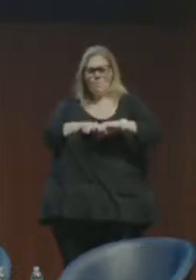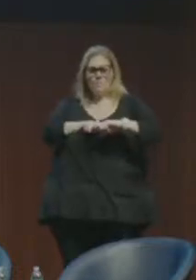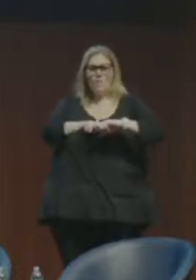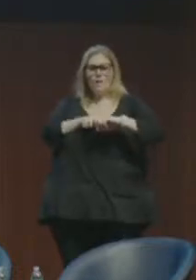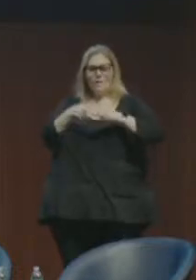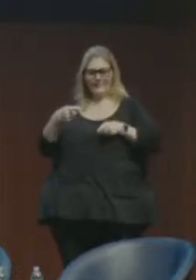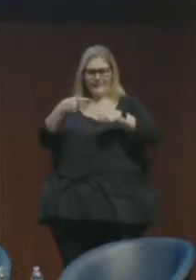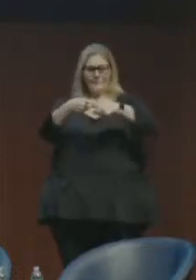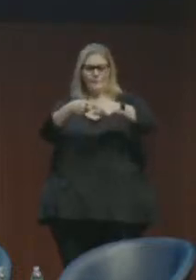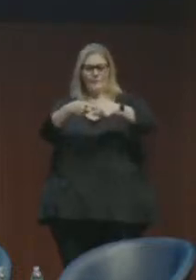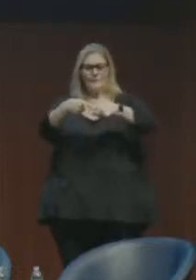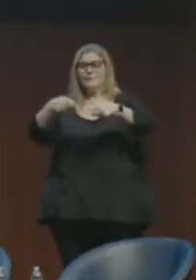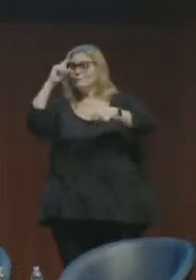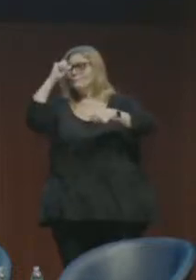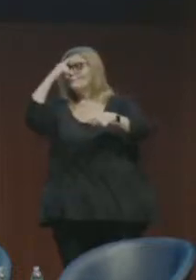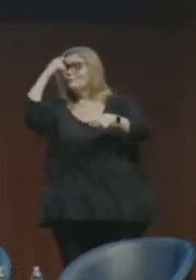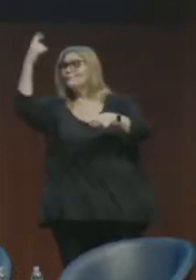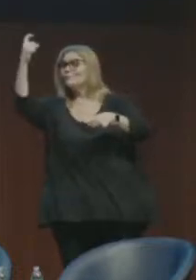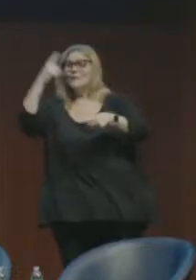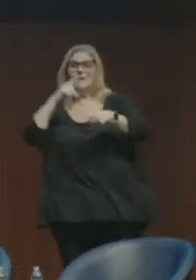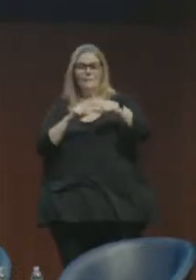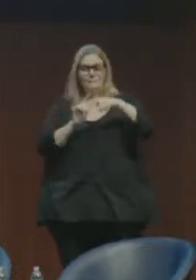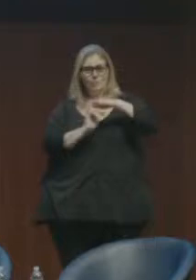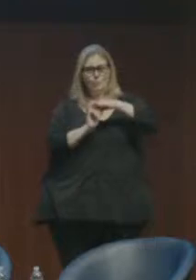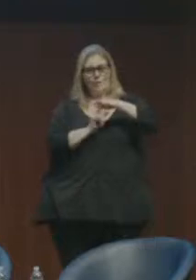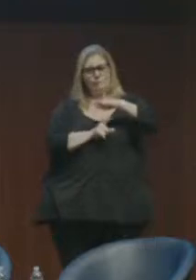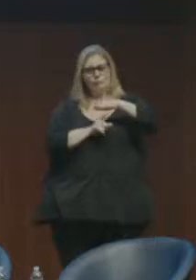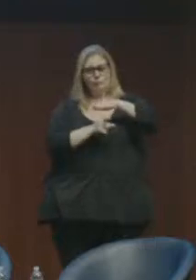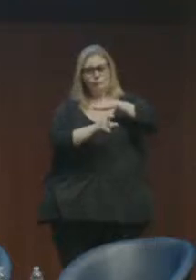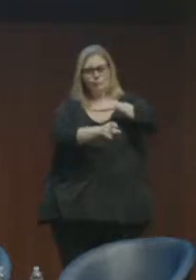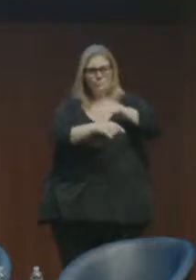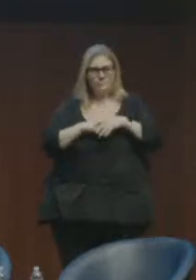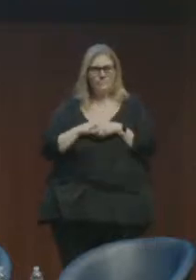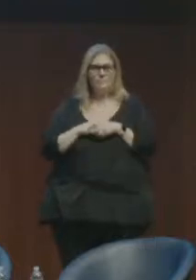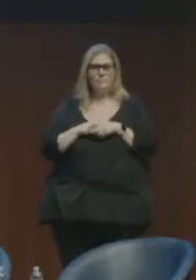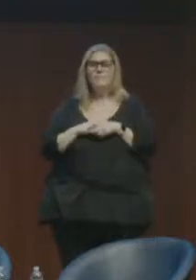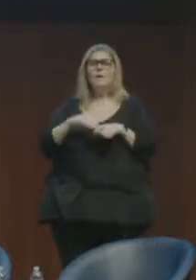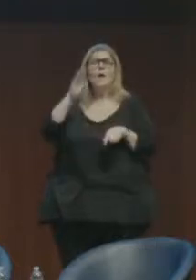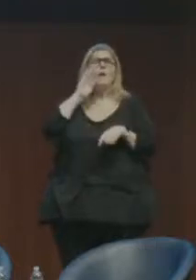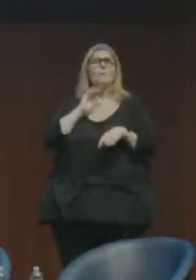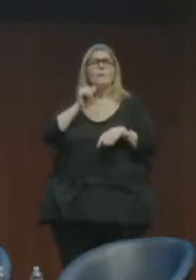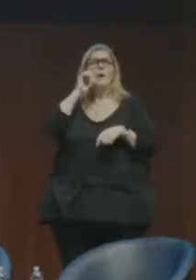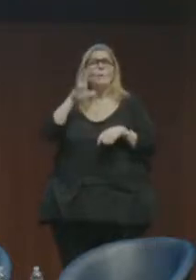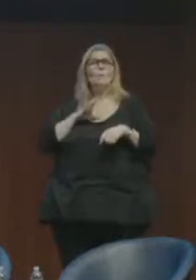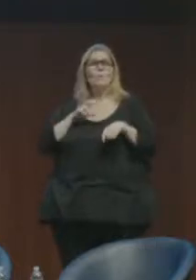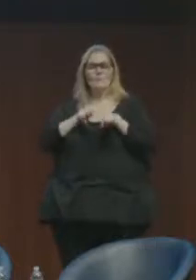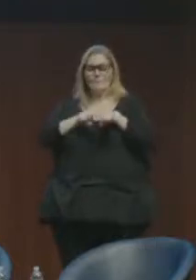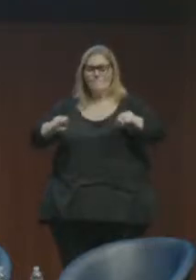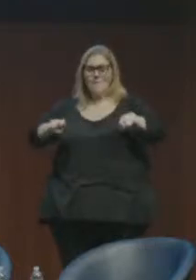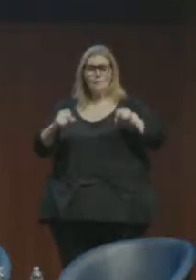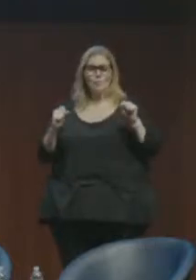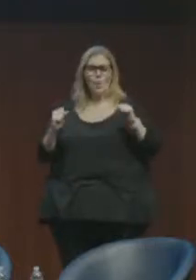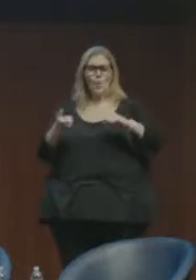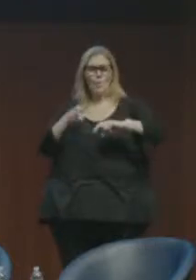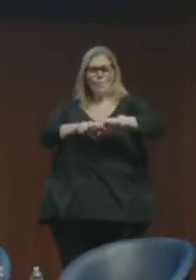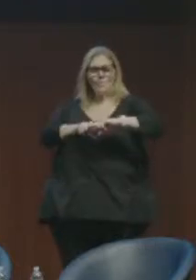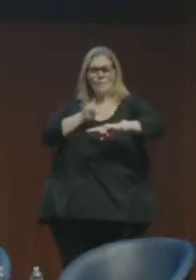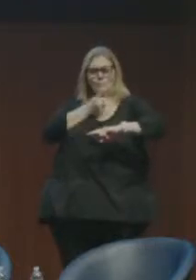of dreams, a train below groans. Brown women, warm cold